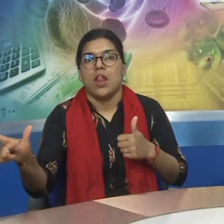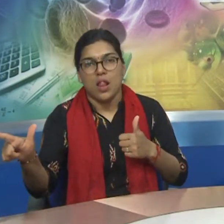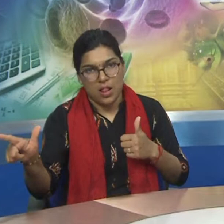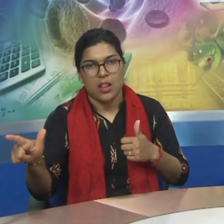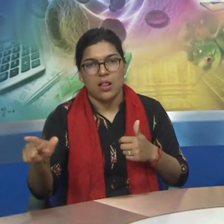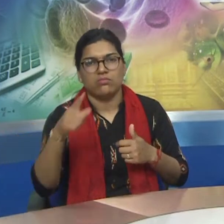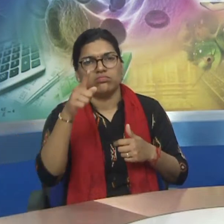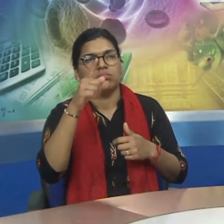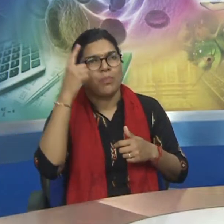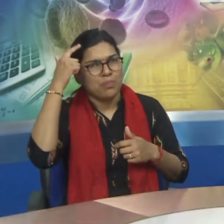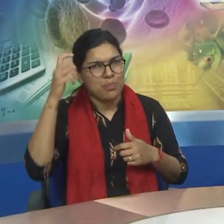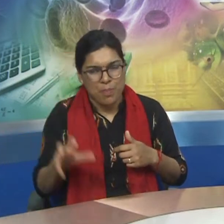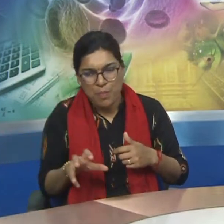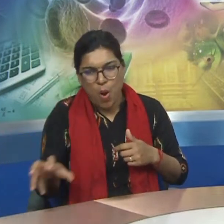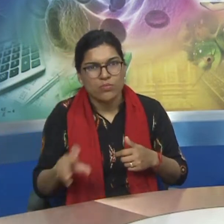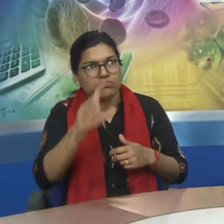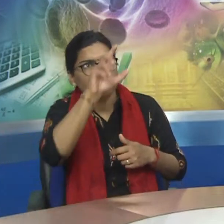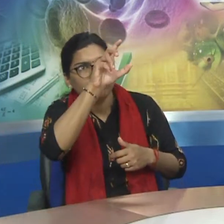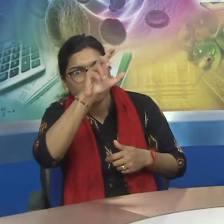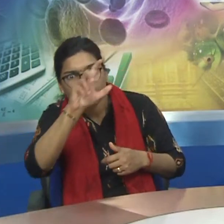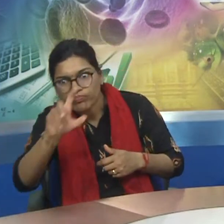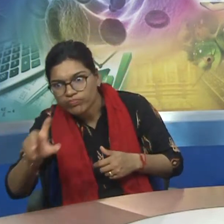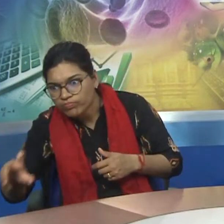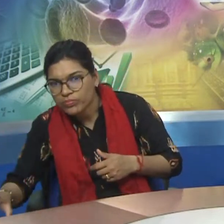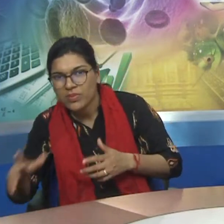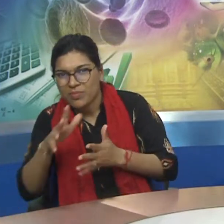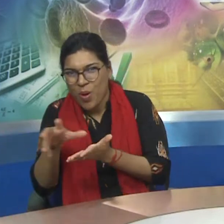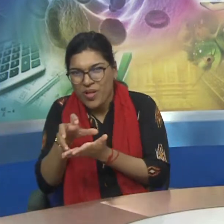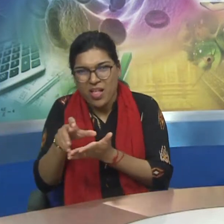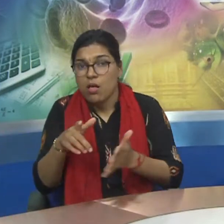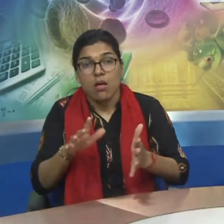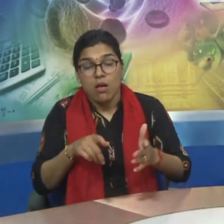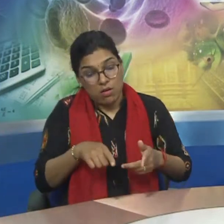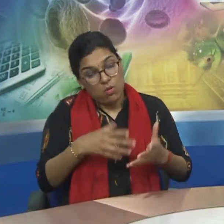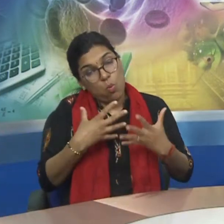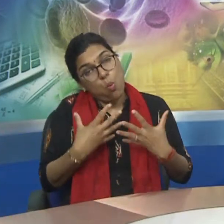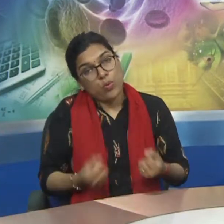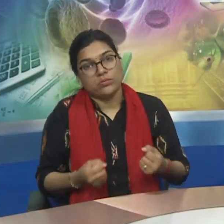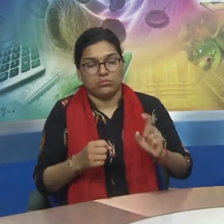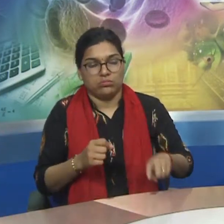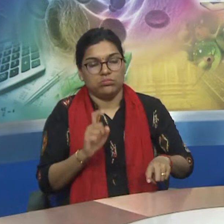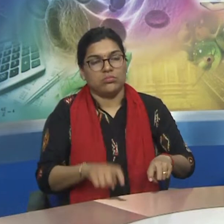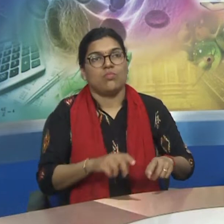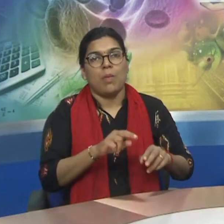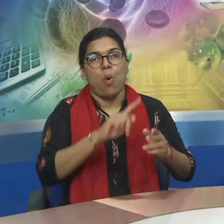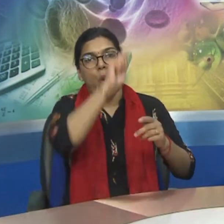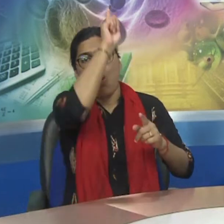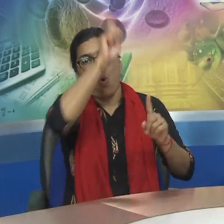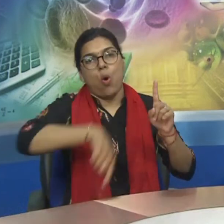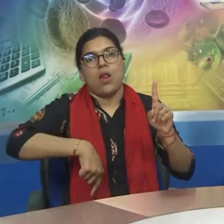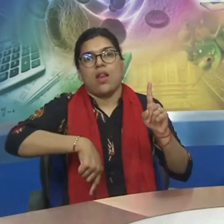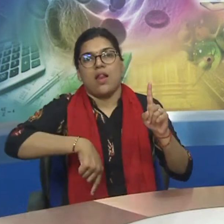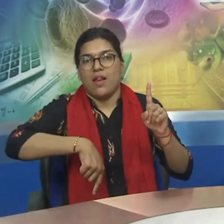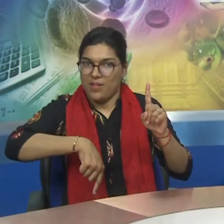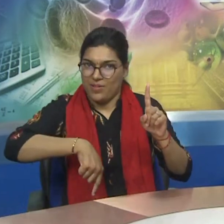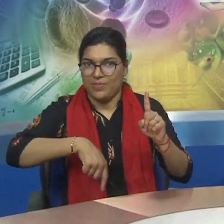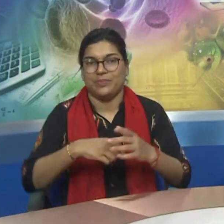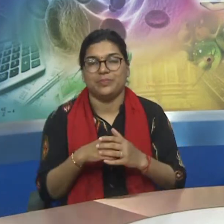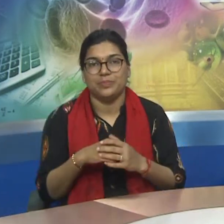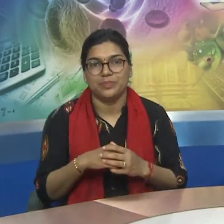A. This is used for selecting the content. If we want our whole